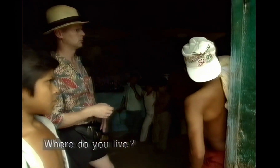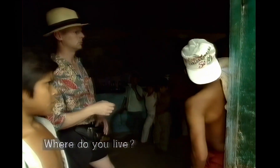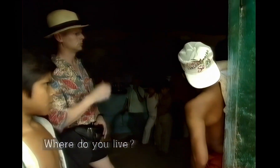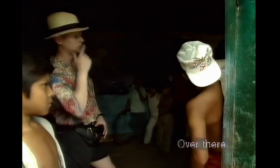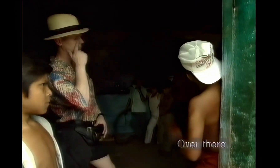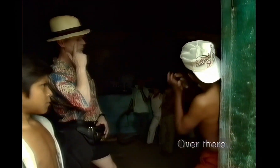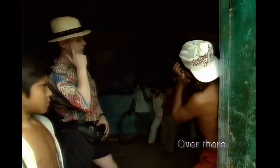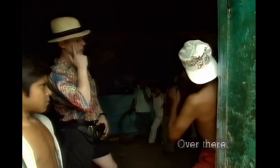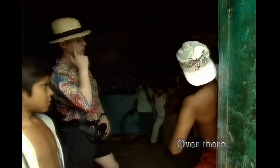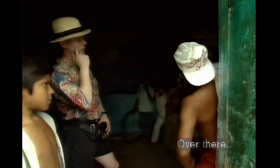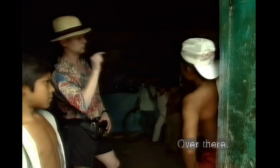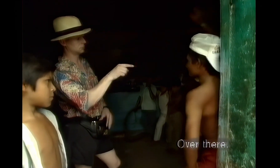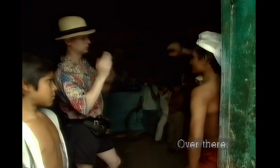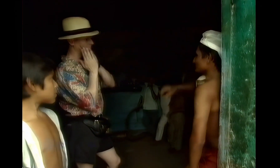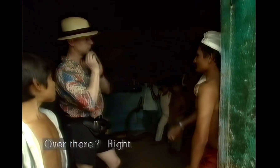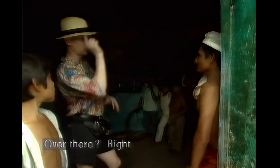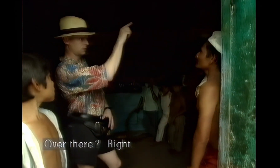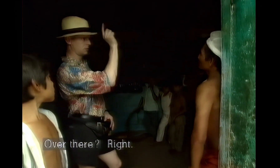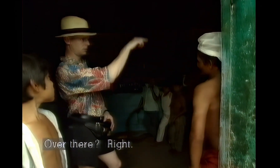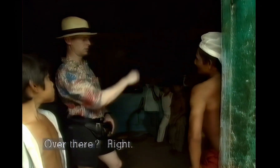there. Ah, so you live over there, right.